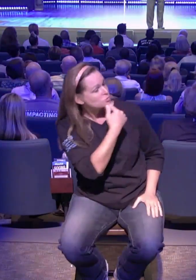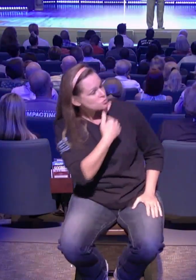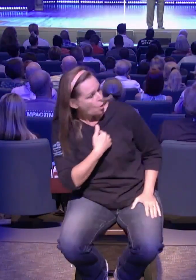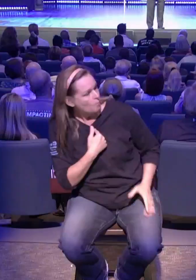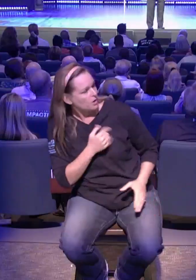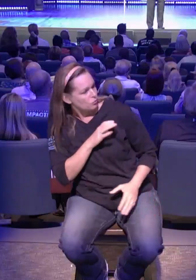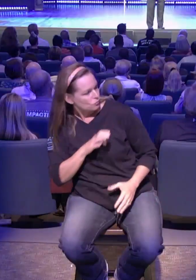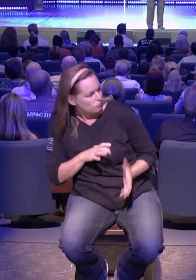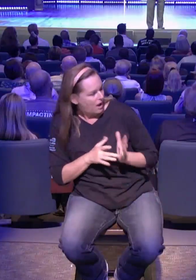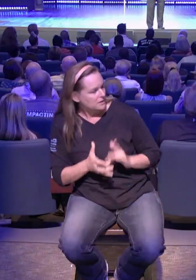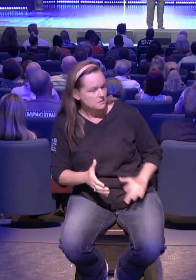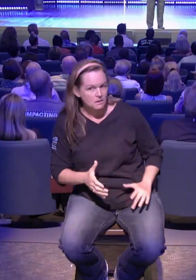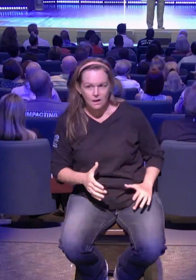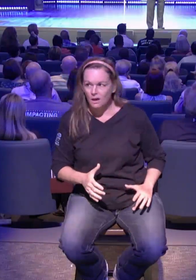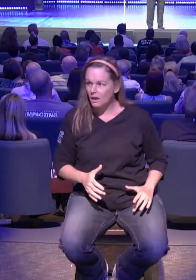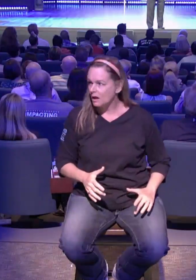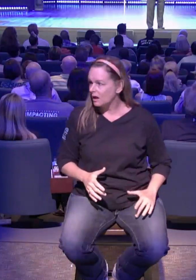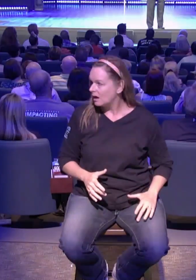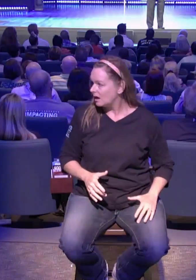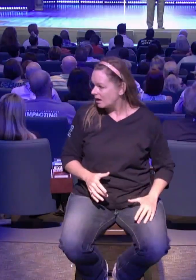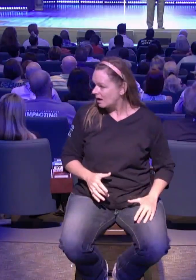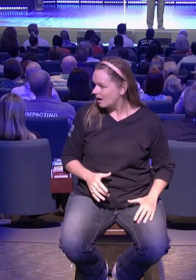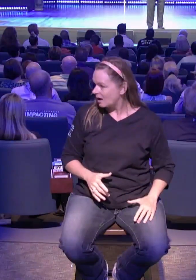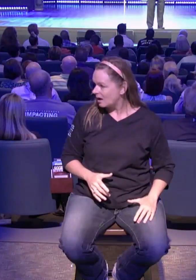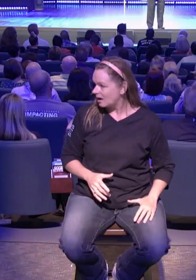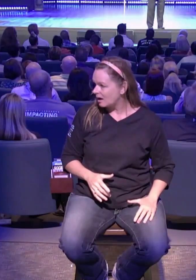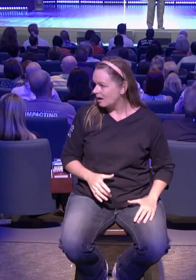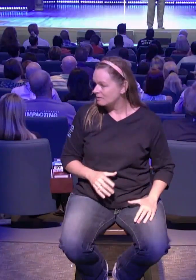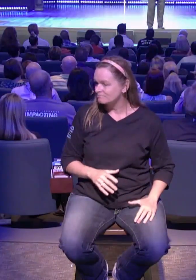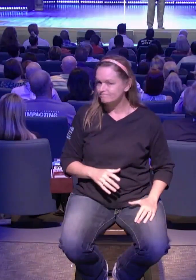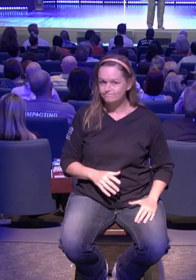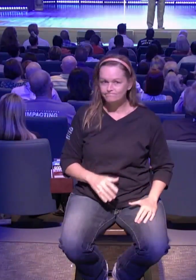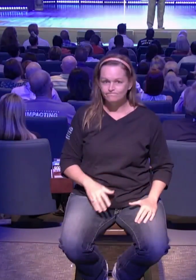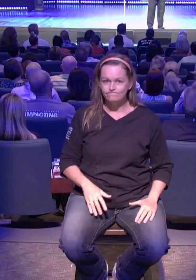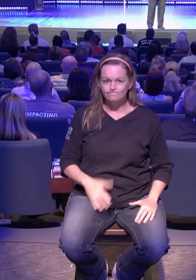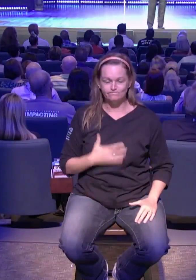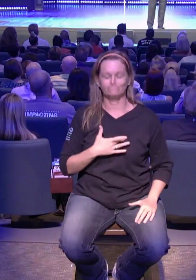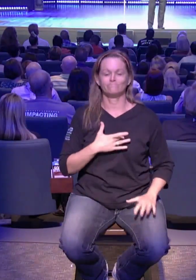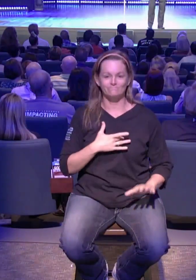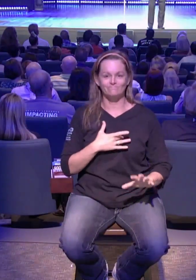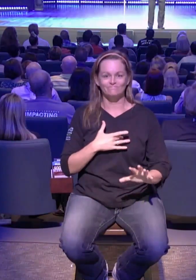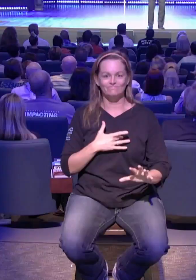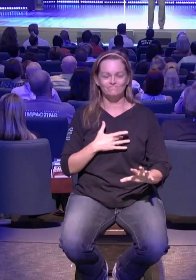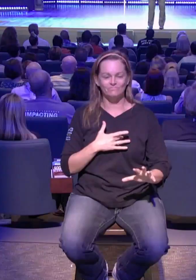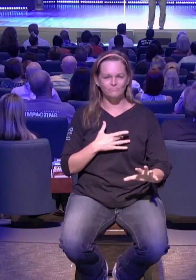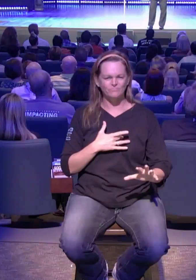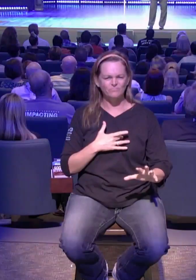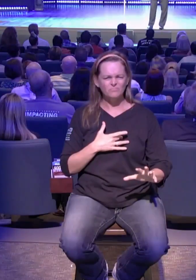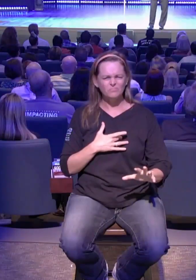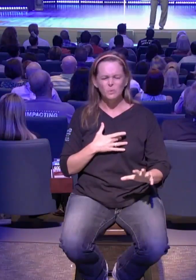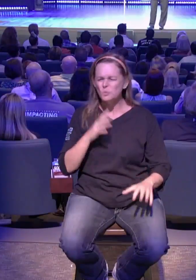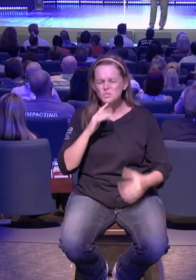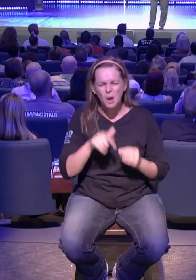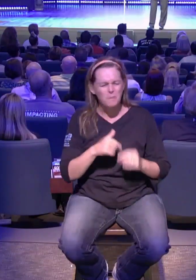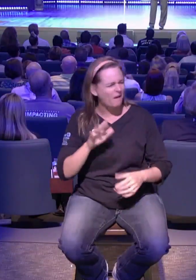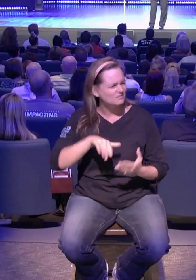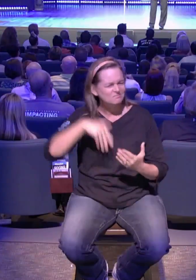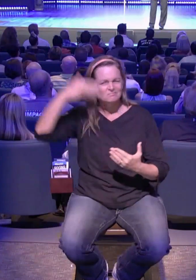She shared Jesus with me. And the thought hit Lester. He said, will anybody be in